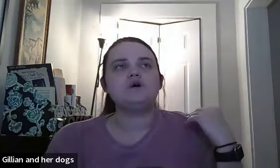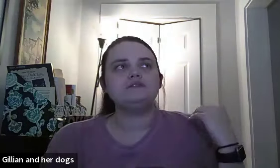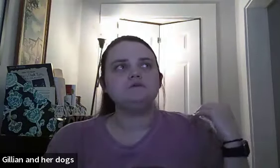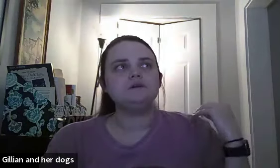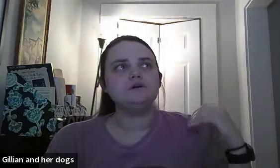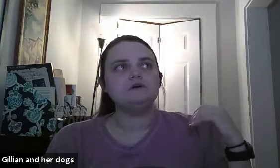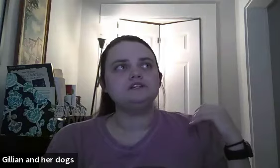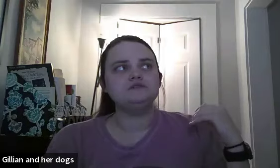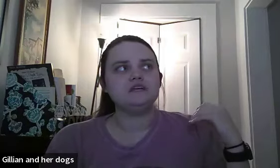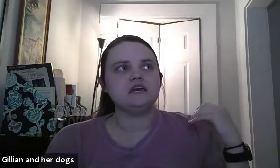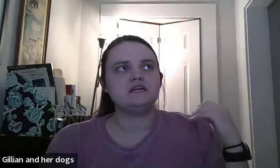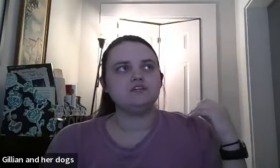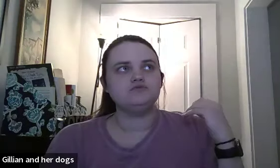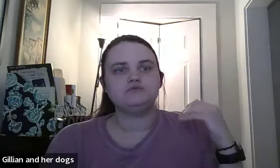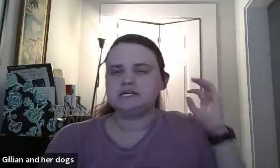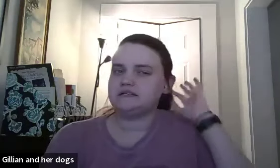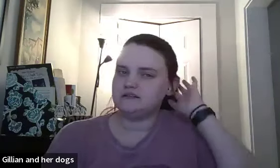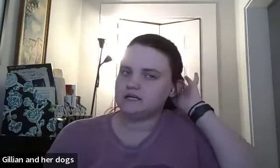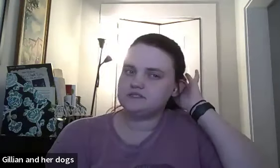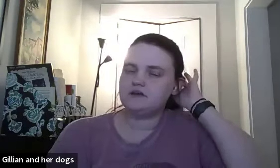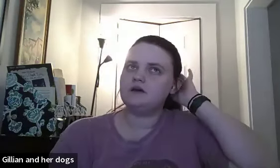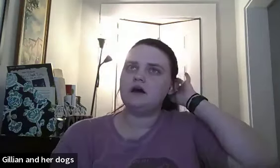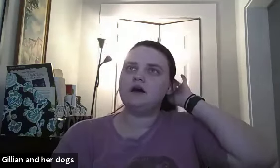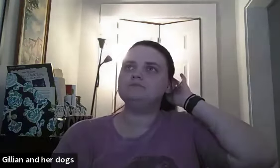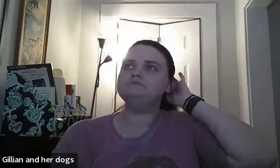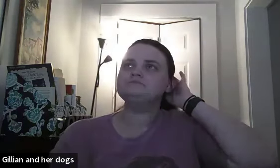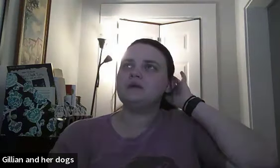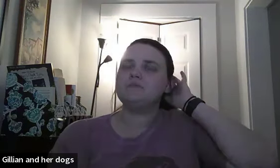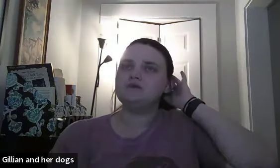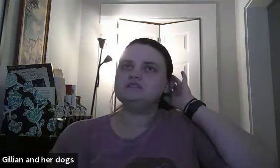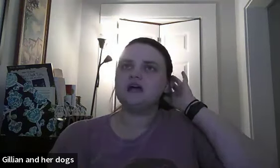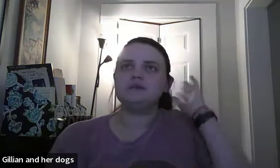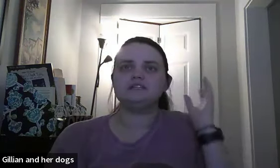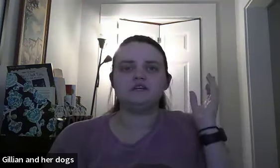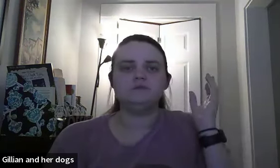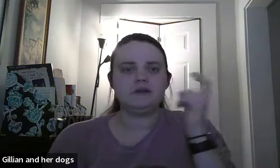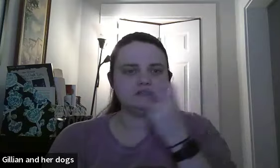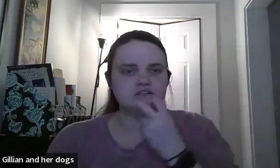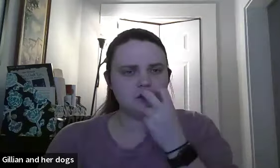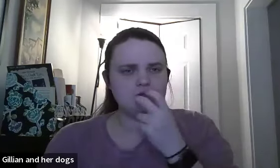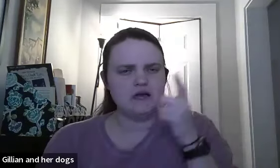So if you were going to say, can you read lips? Most of the time it's going to be basically going